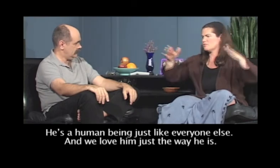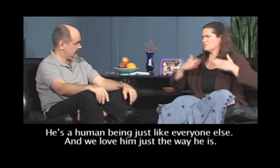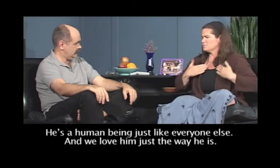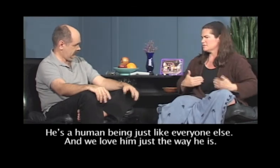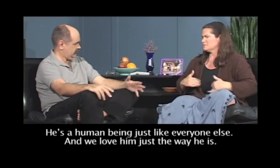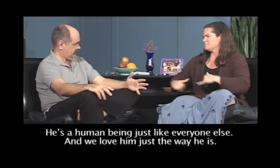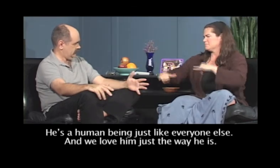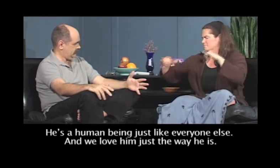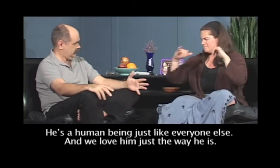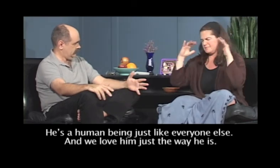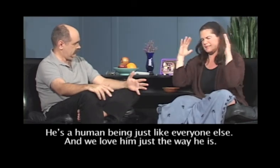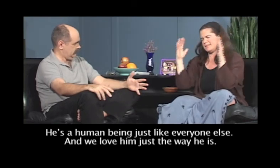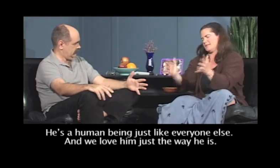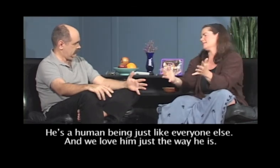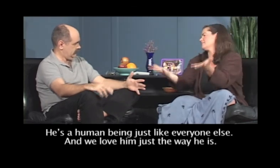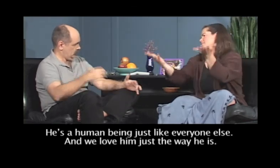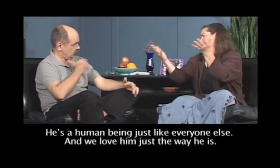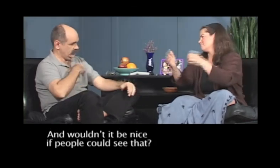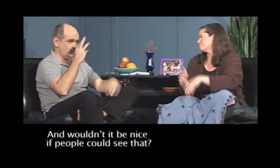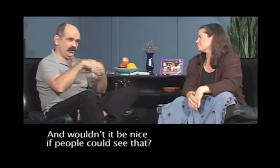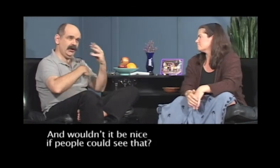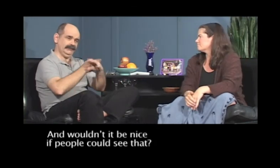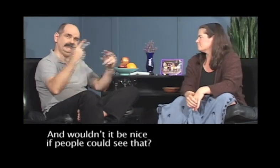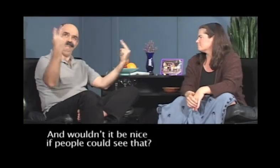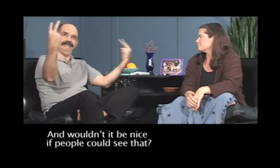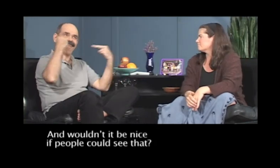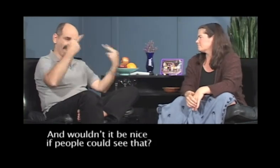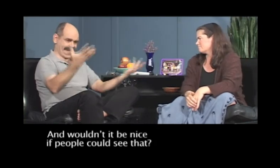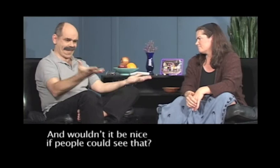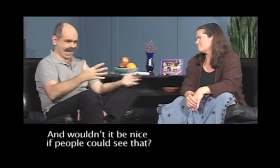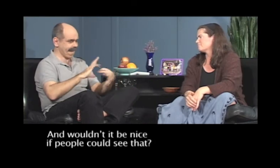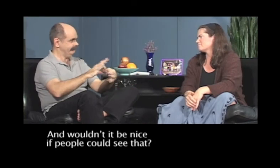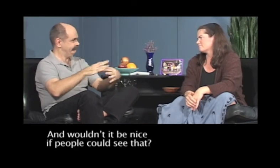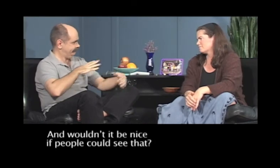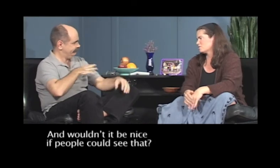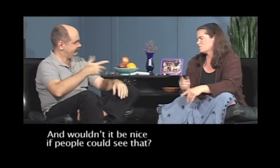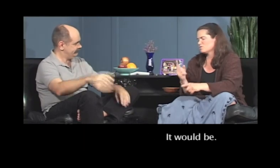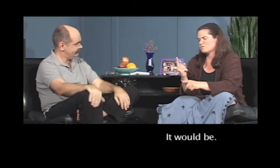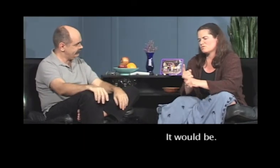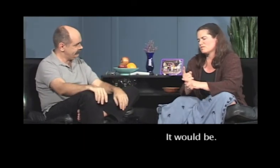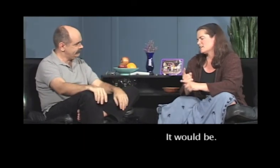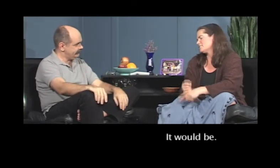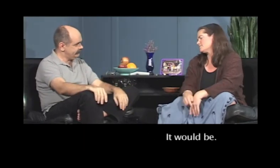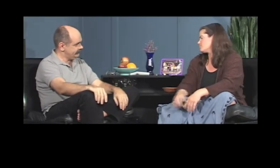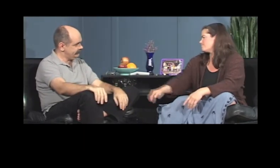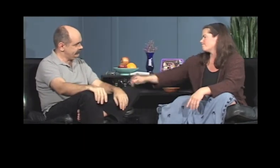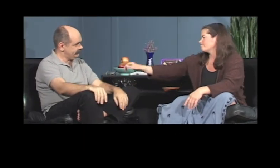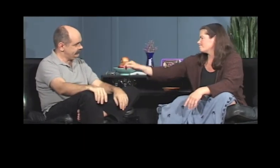him just the way he is. And wouldn't it be nice if people could see that? It would be.